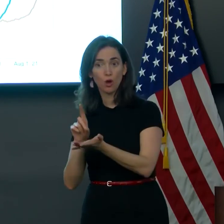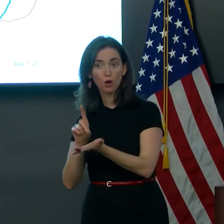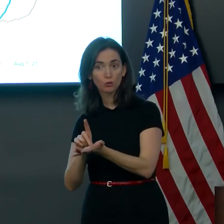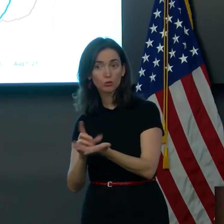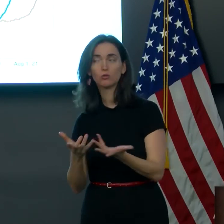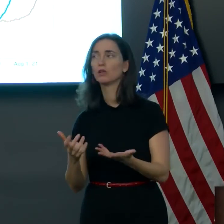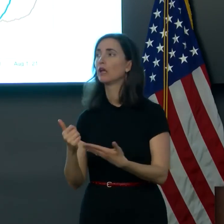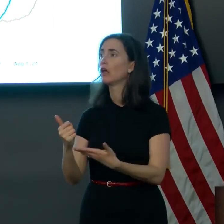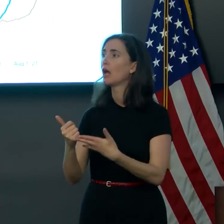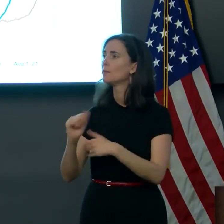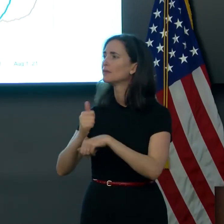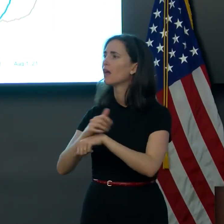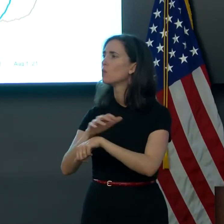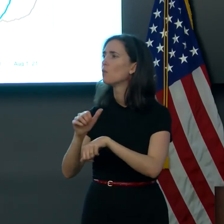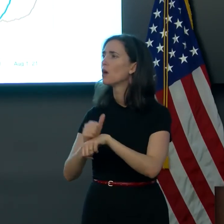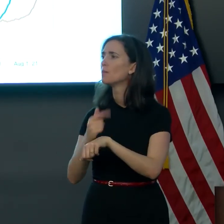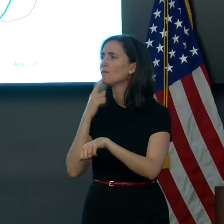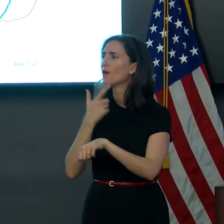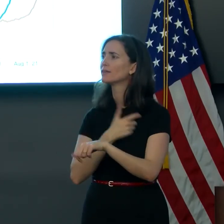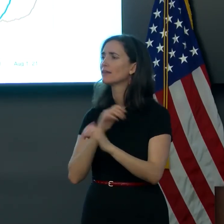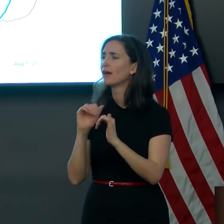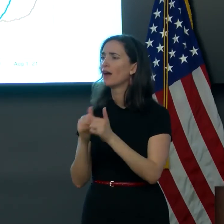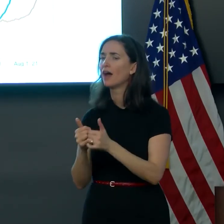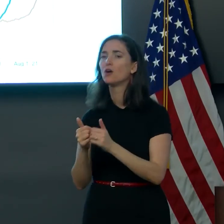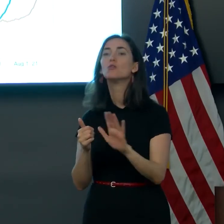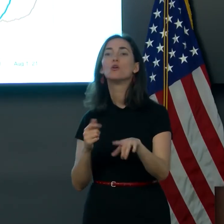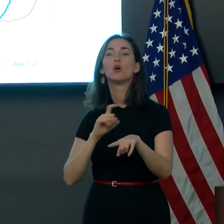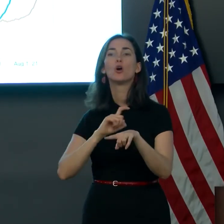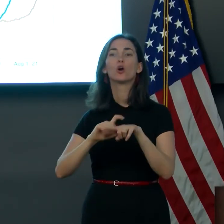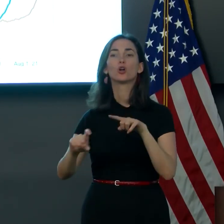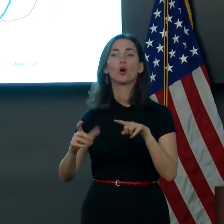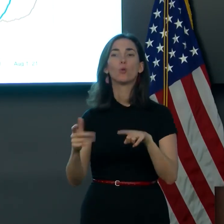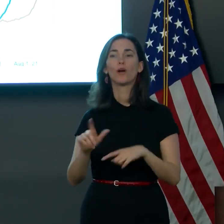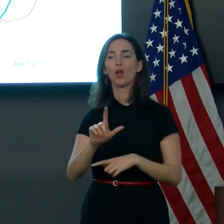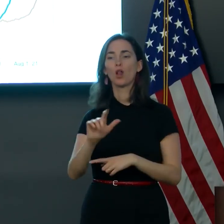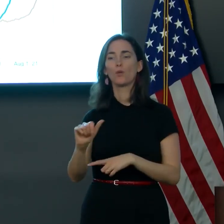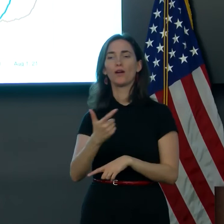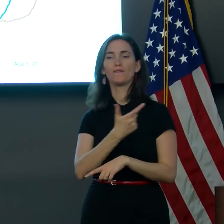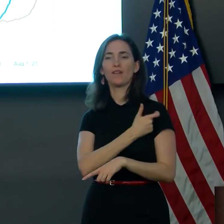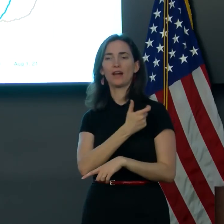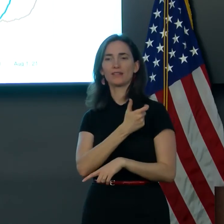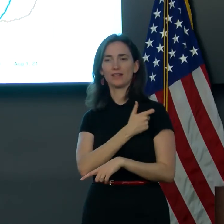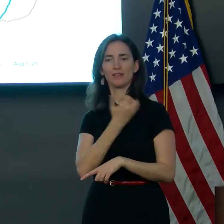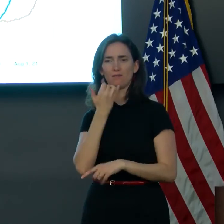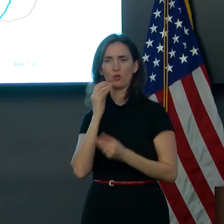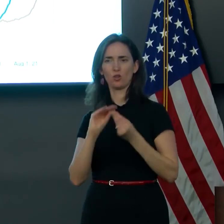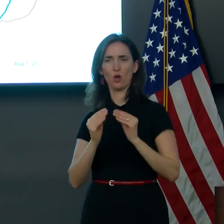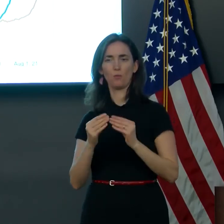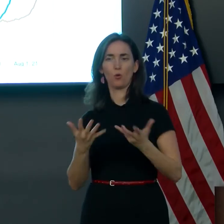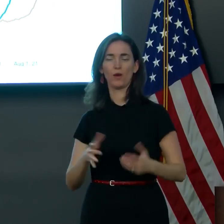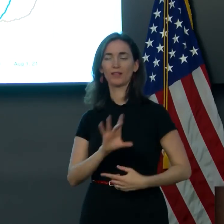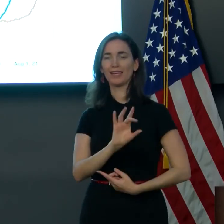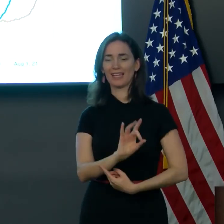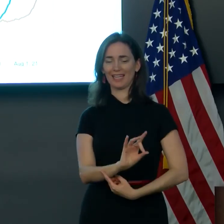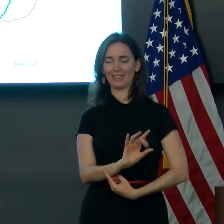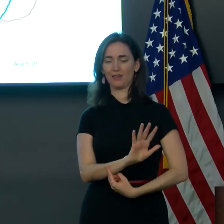help scheduling an appointment, you can also call the Louisiana Vaccine Hotline at